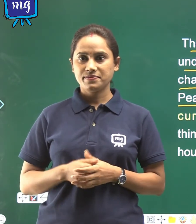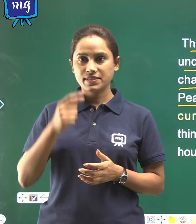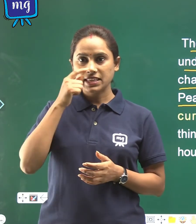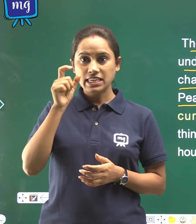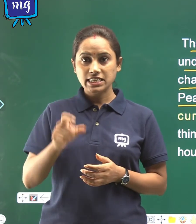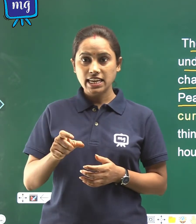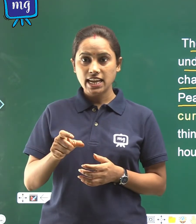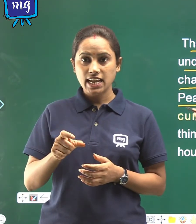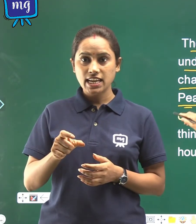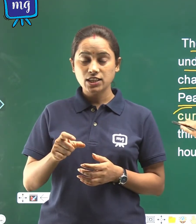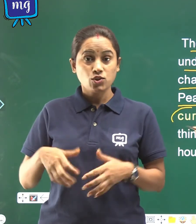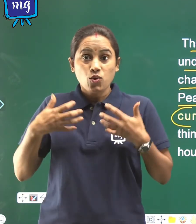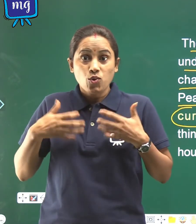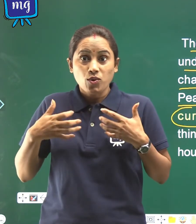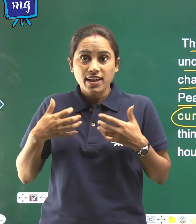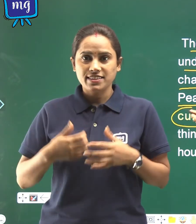is curious